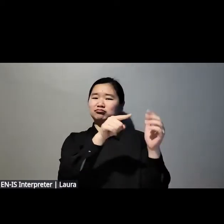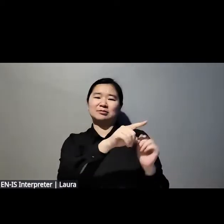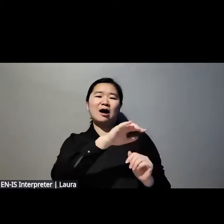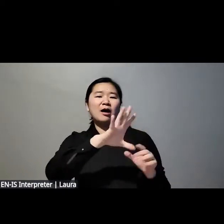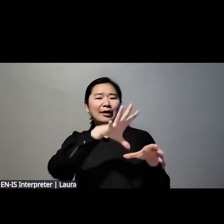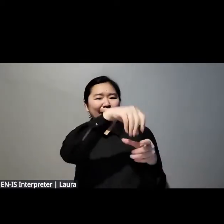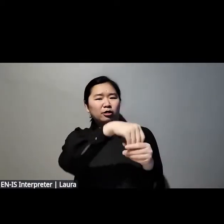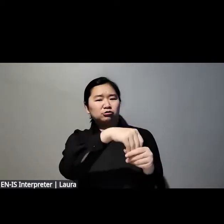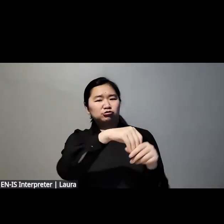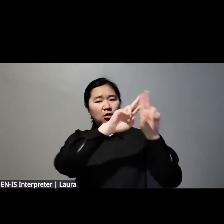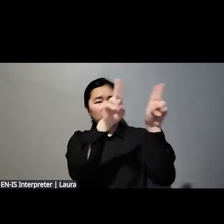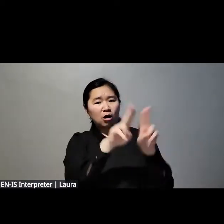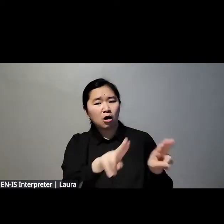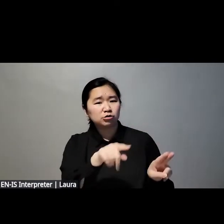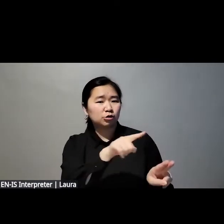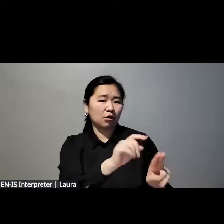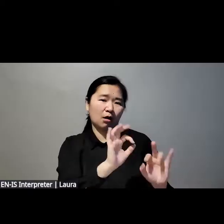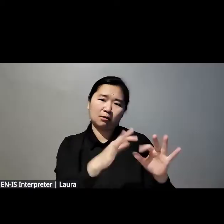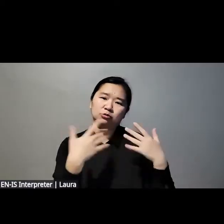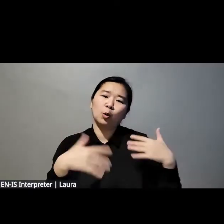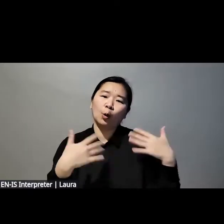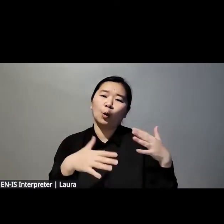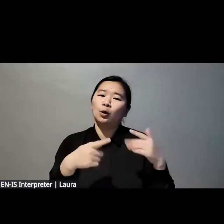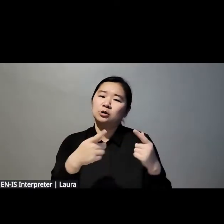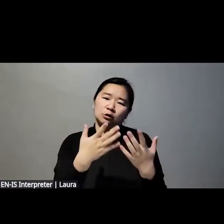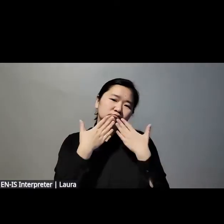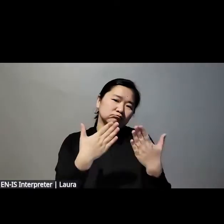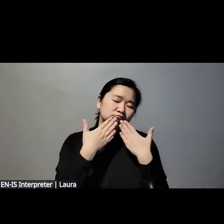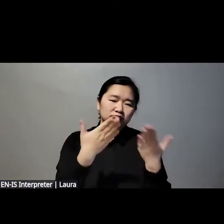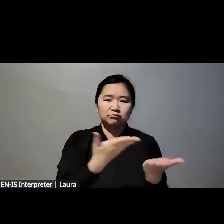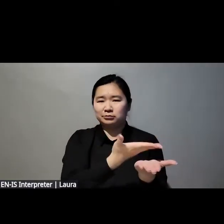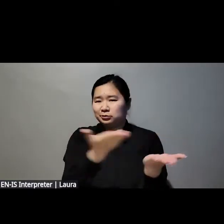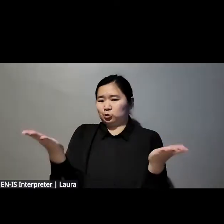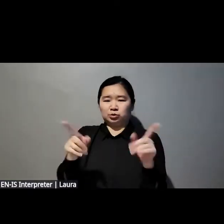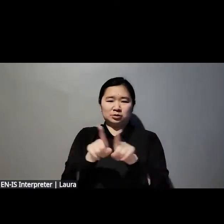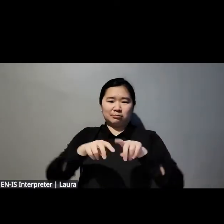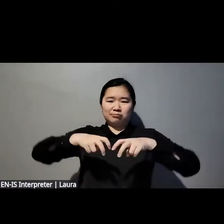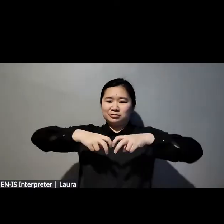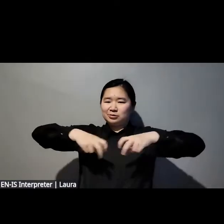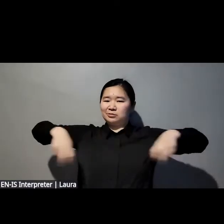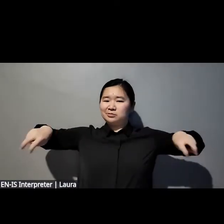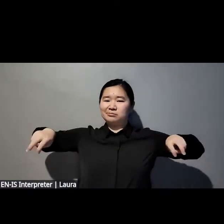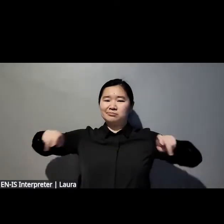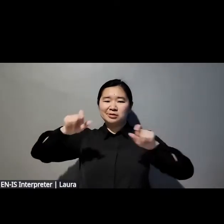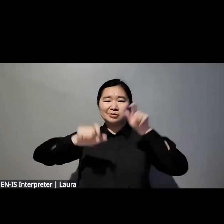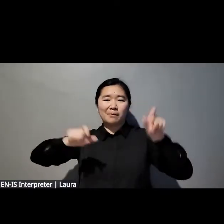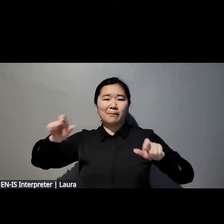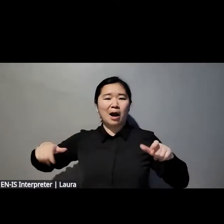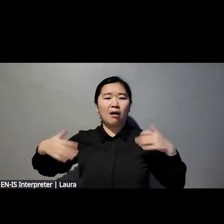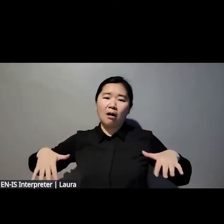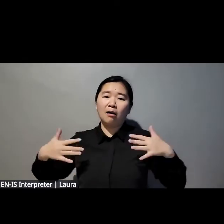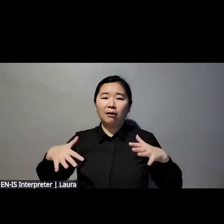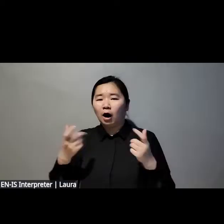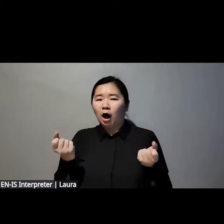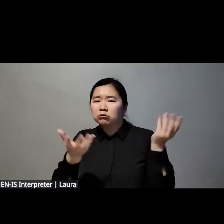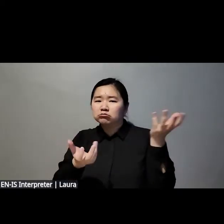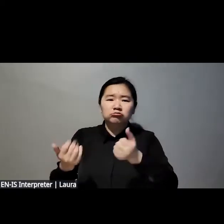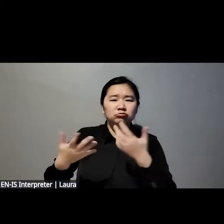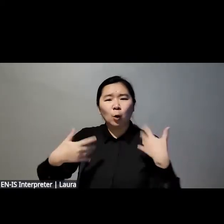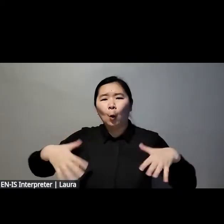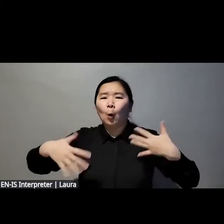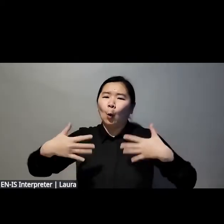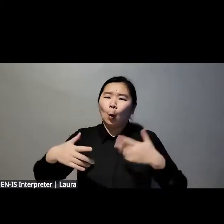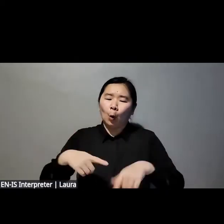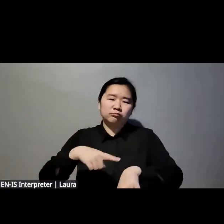We get a lot of visits to our bulletin website, 800,000 visits last year. And I'm sure the numbers are going to